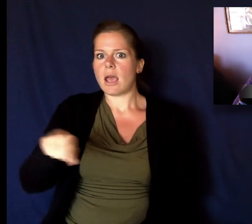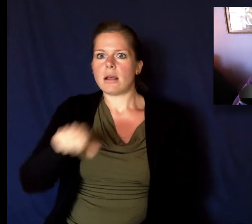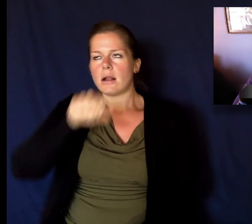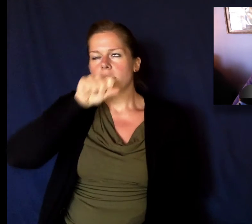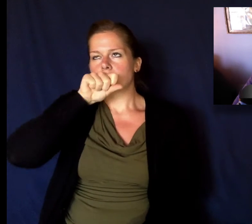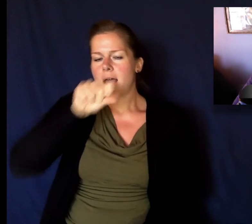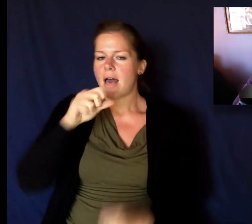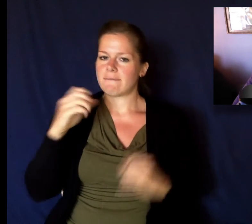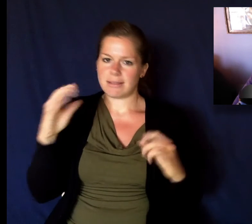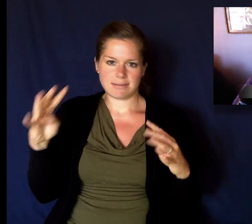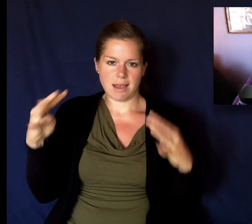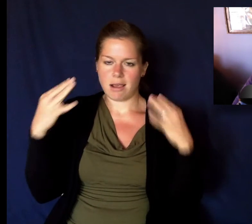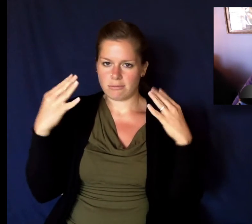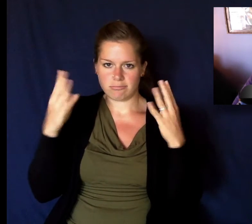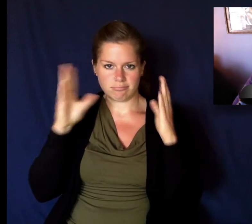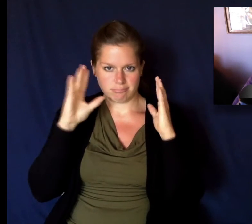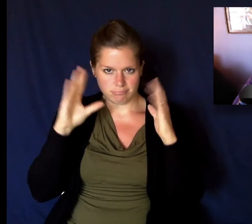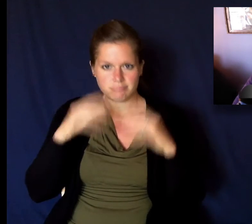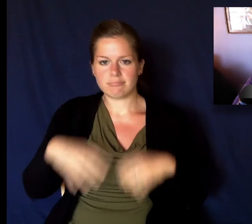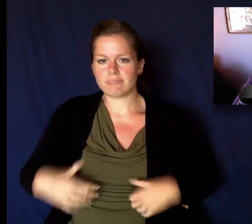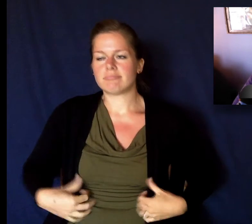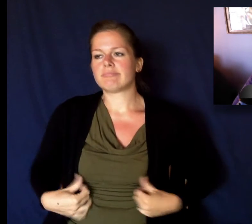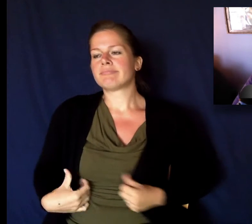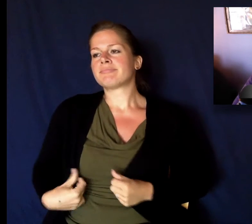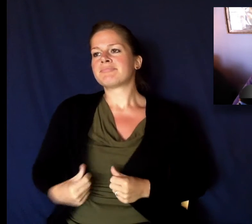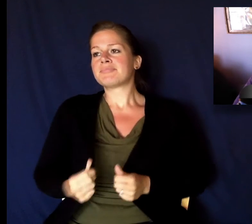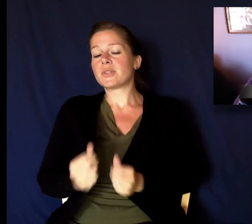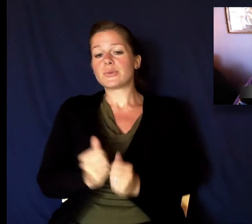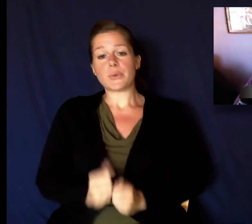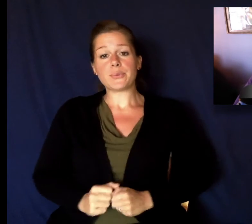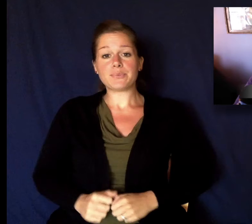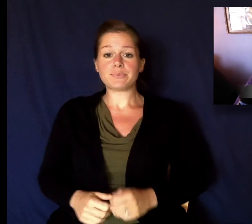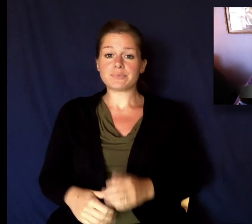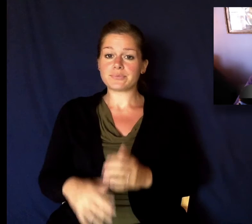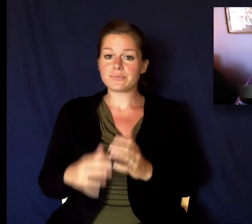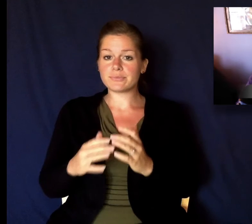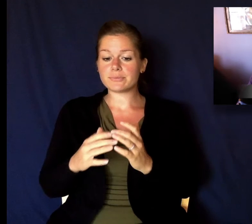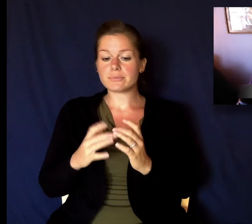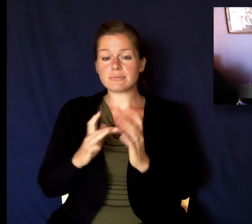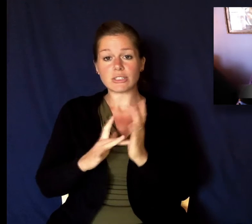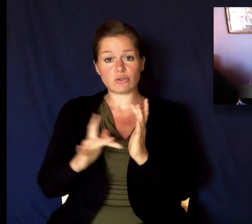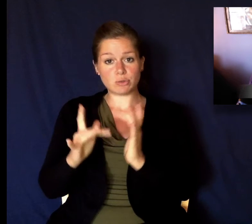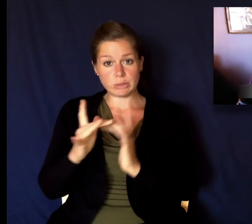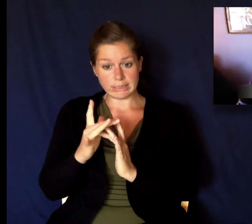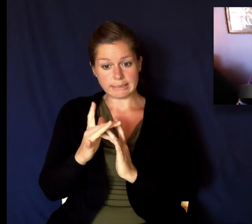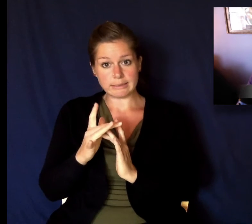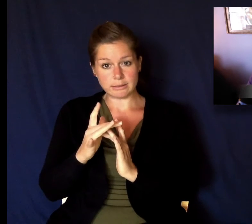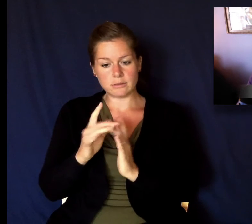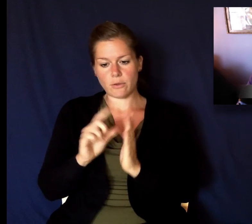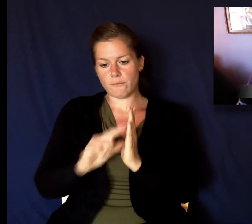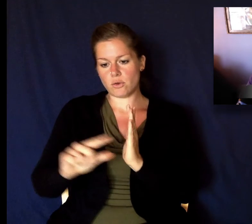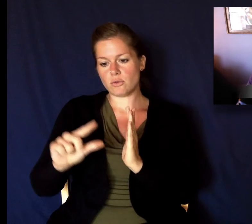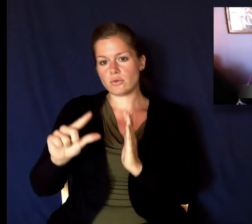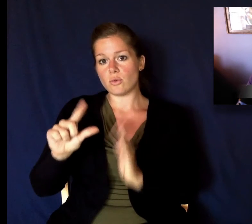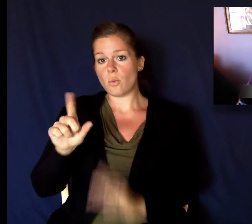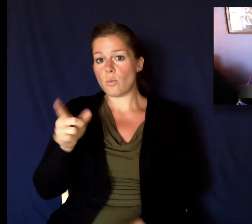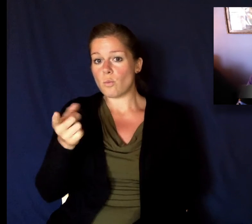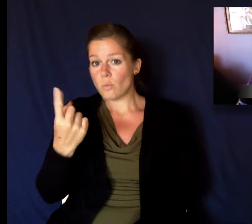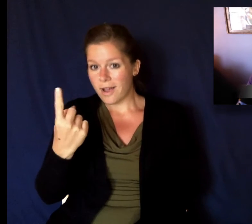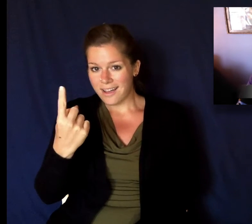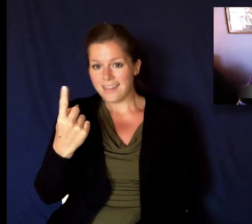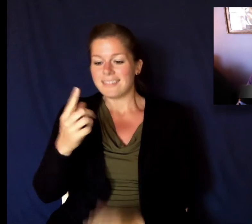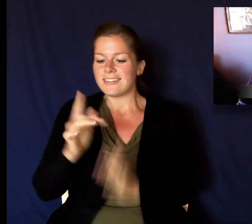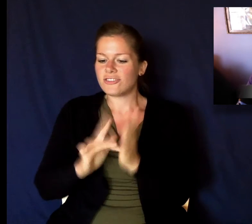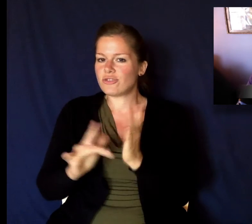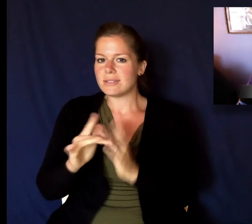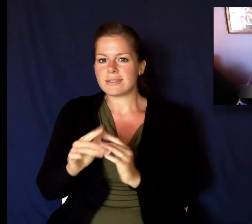loved being noticed for who they were, religious people. So Jesus here in Luke 21 verse